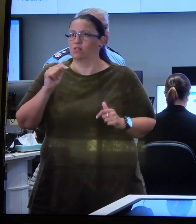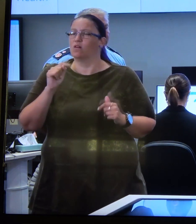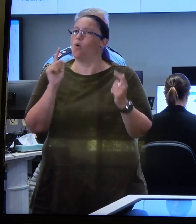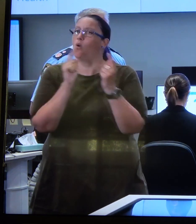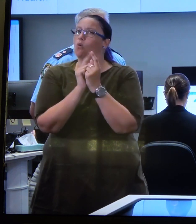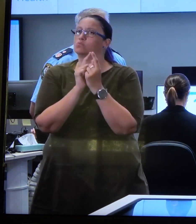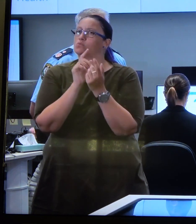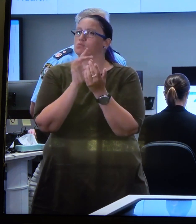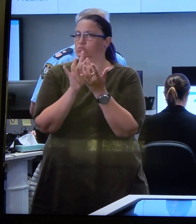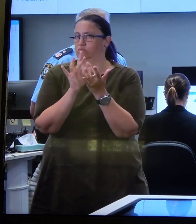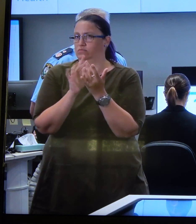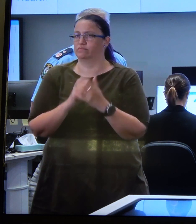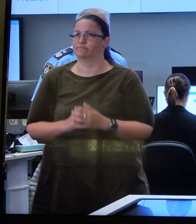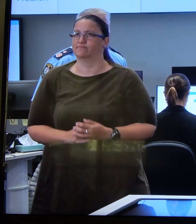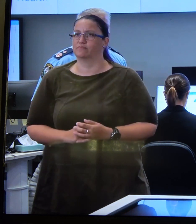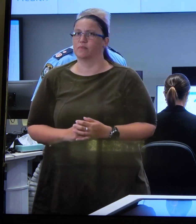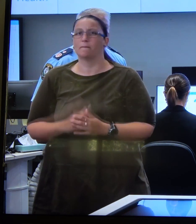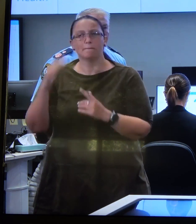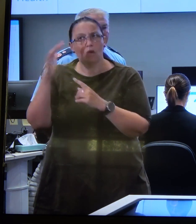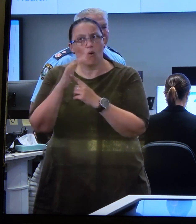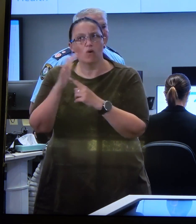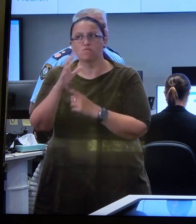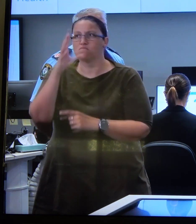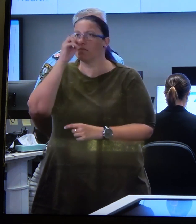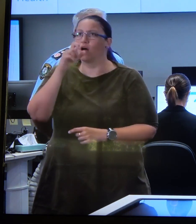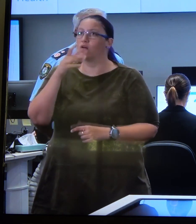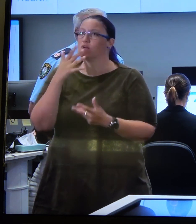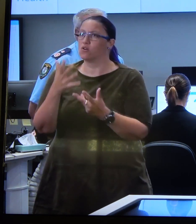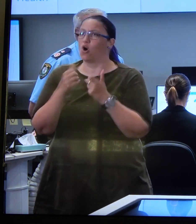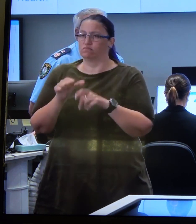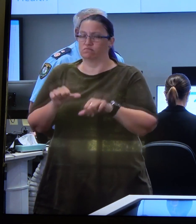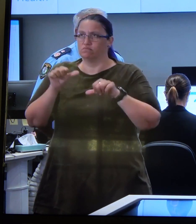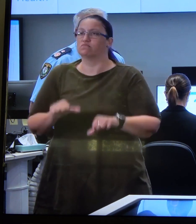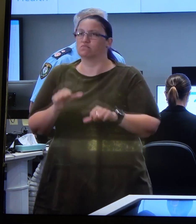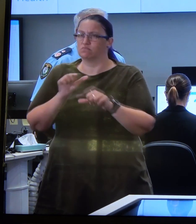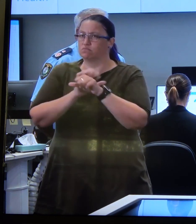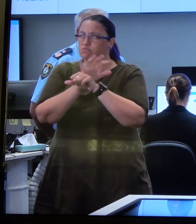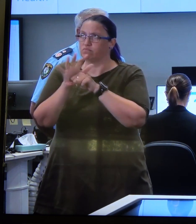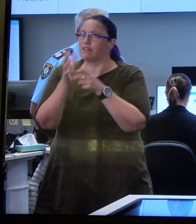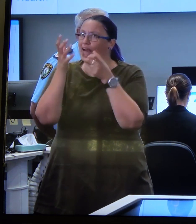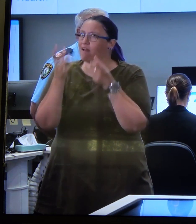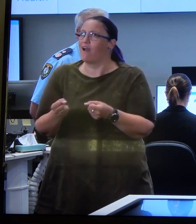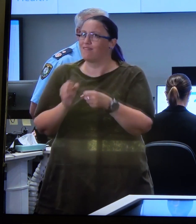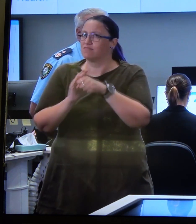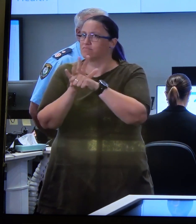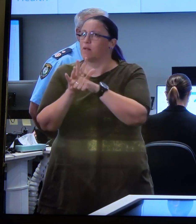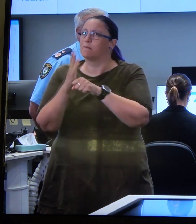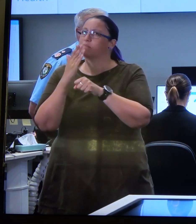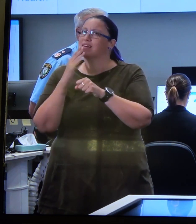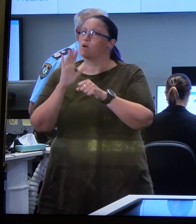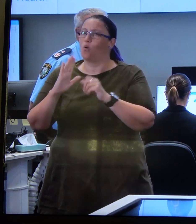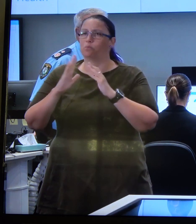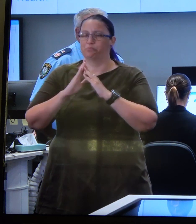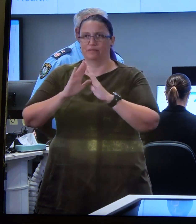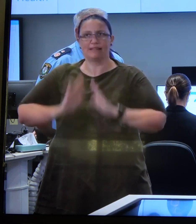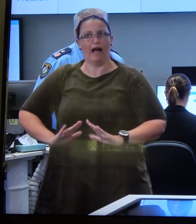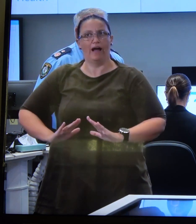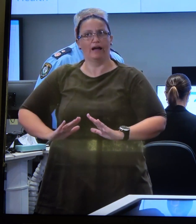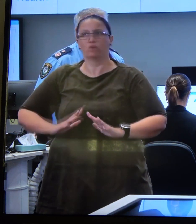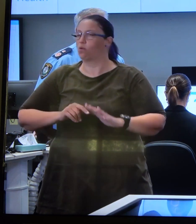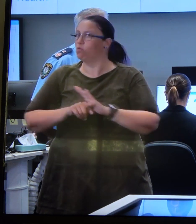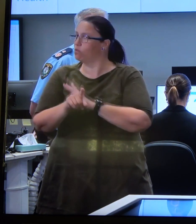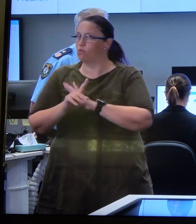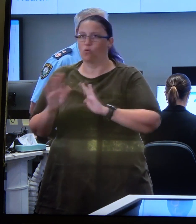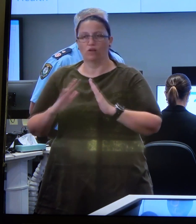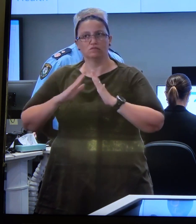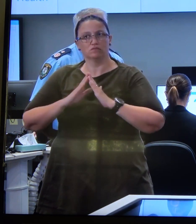making sure that we self-isolate the cases and also quarantine the contacts. We have a further 70